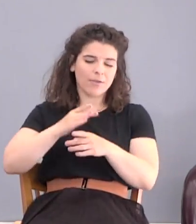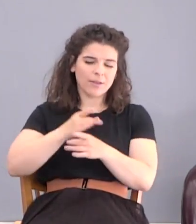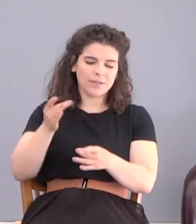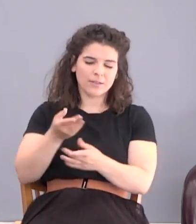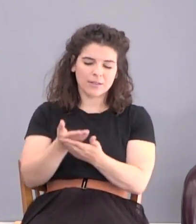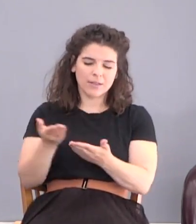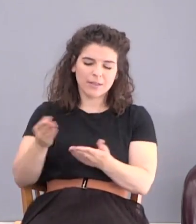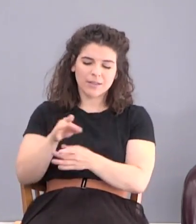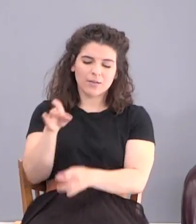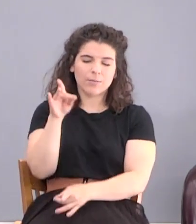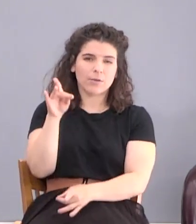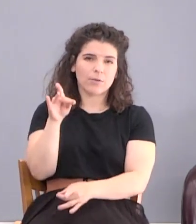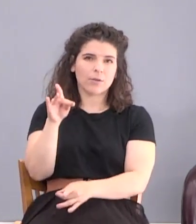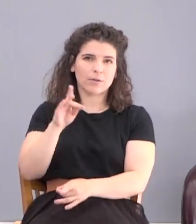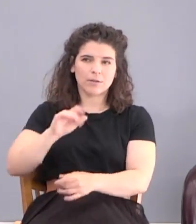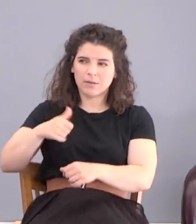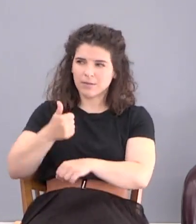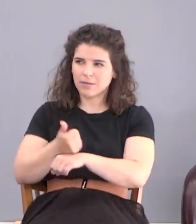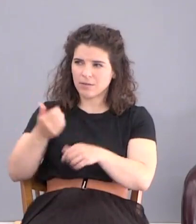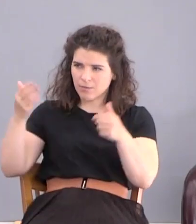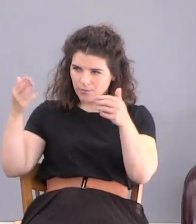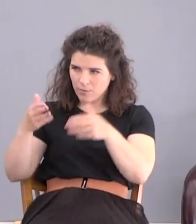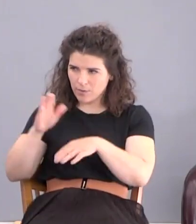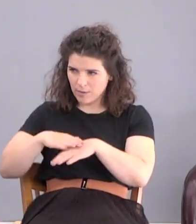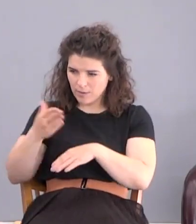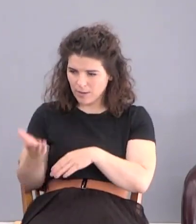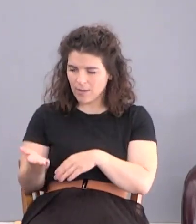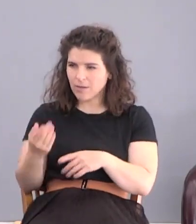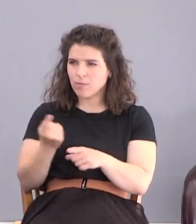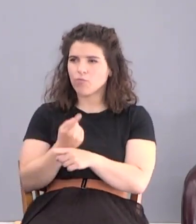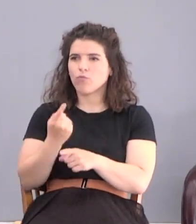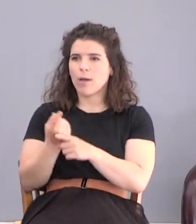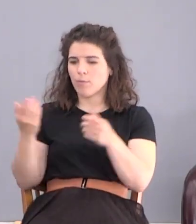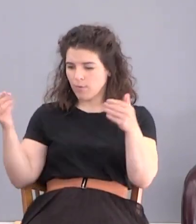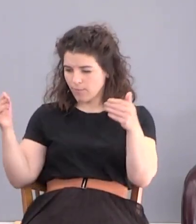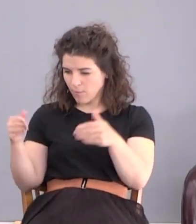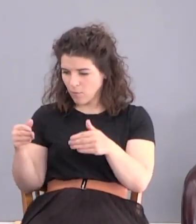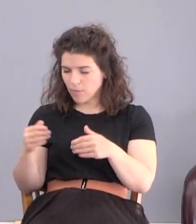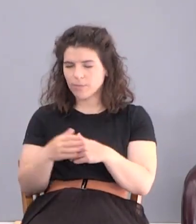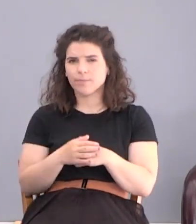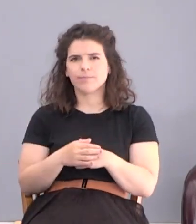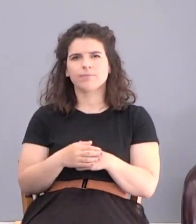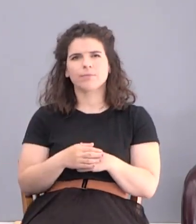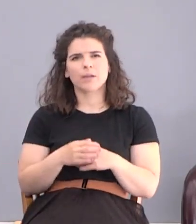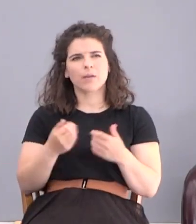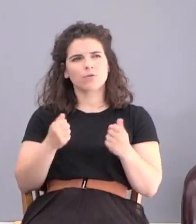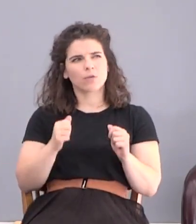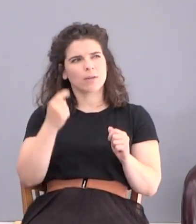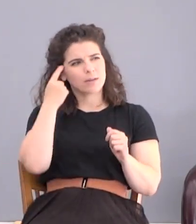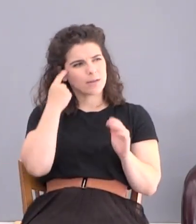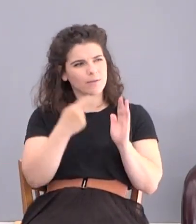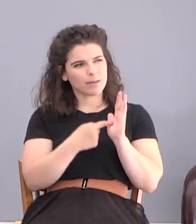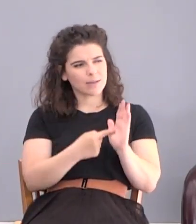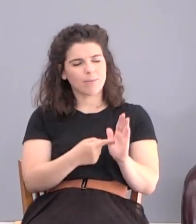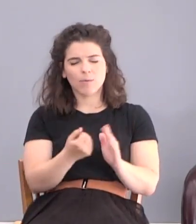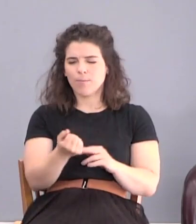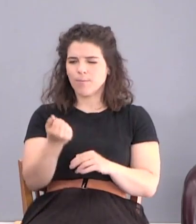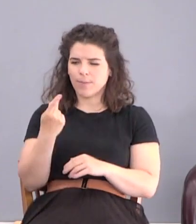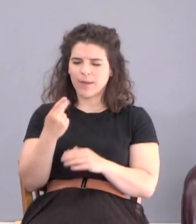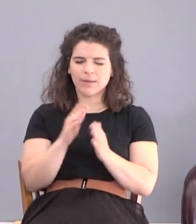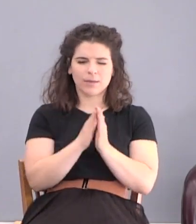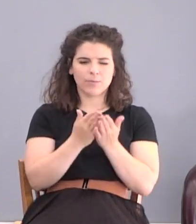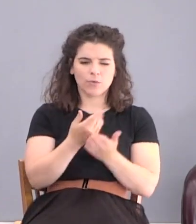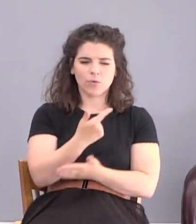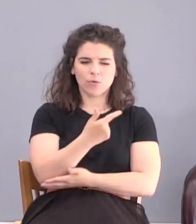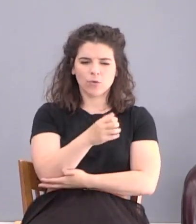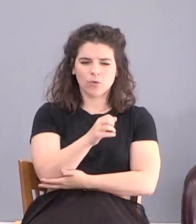those things. The proper focus. I was thinking of an example of this. When you think back to the book of Genesis with